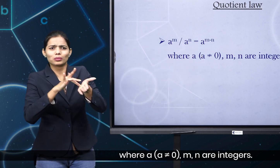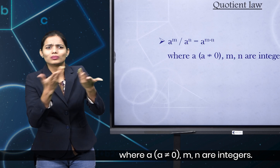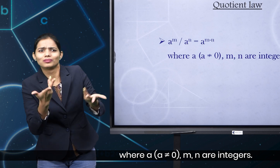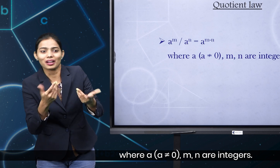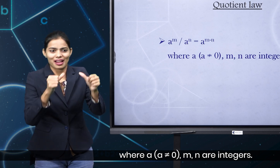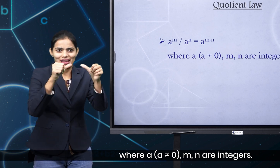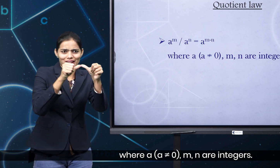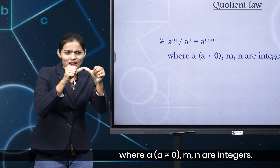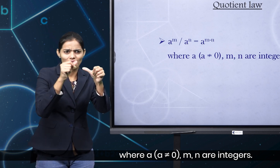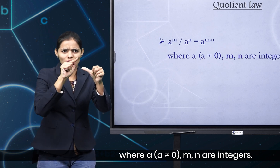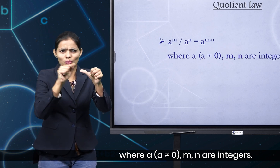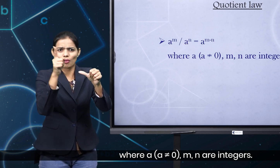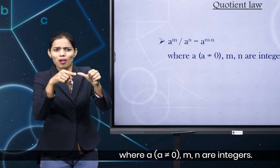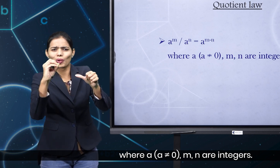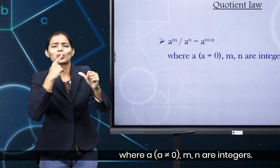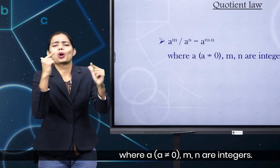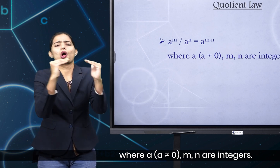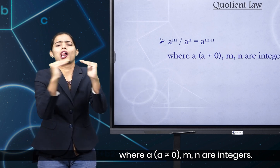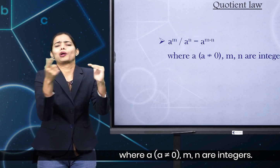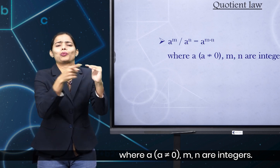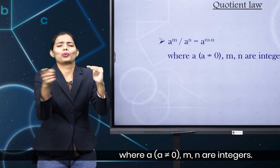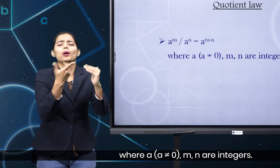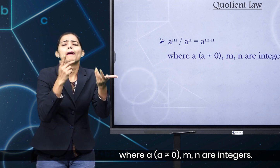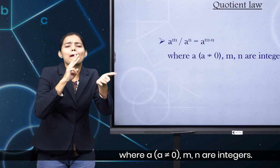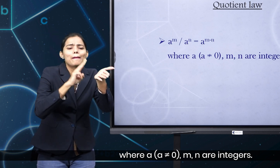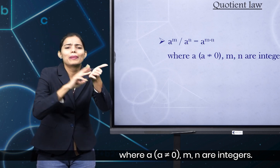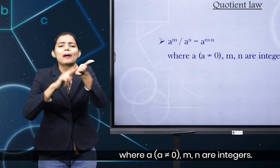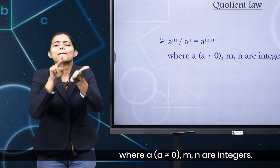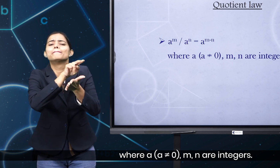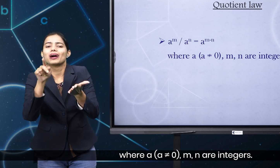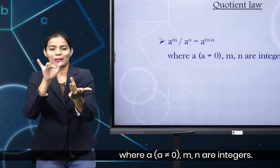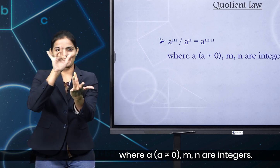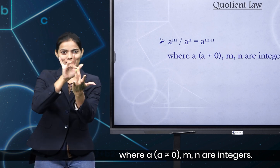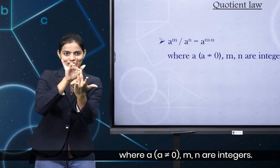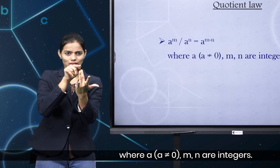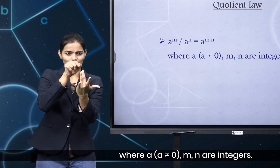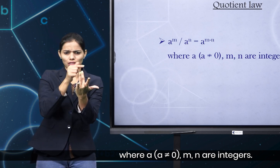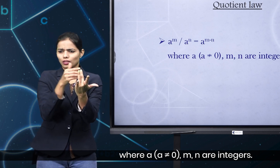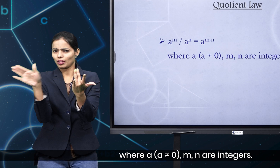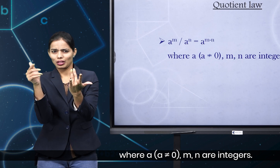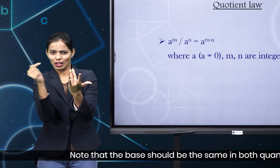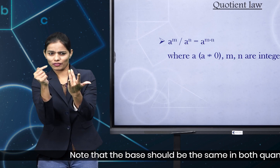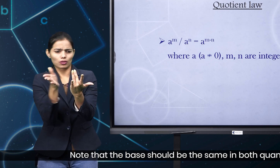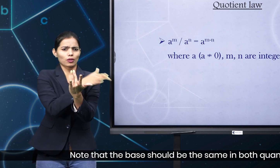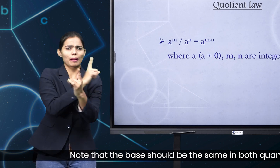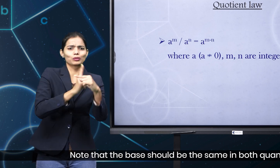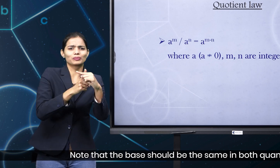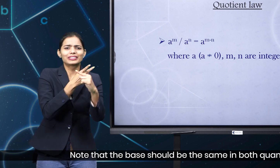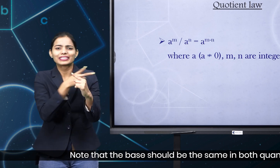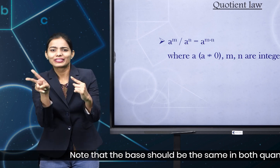Where a is not equal to 0, m, n are integers. Note that the base should be